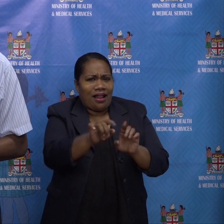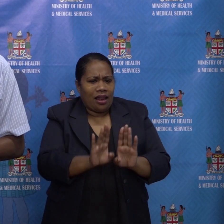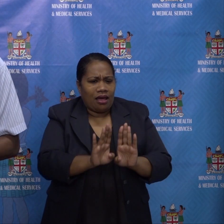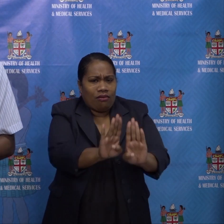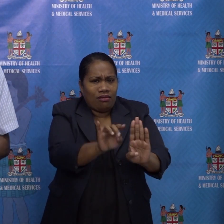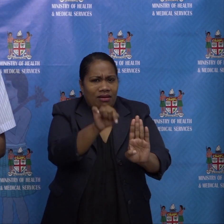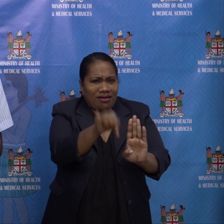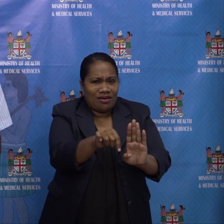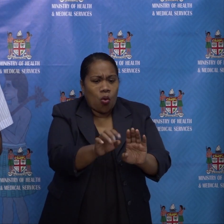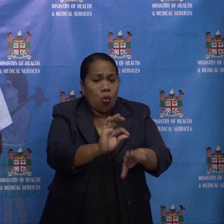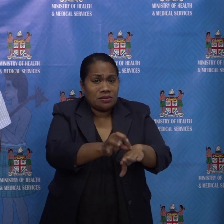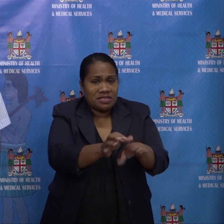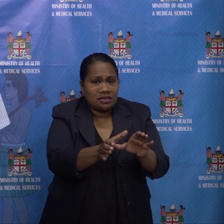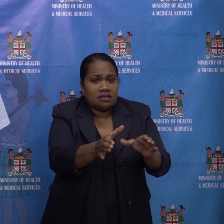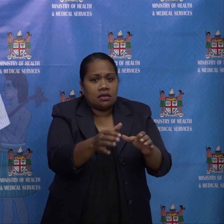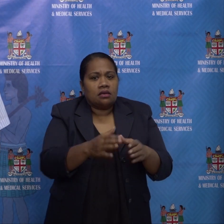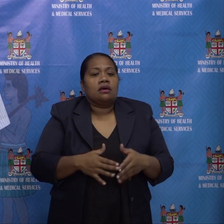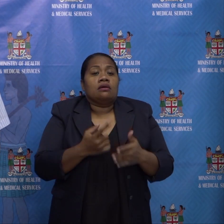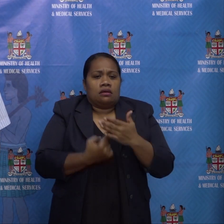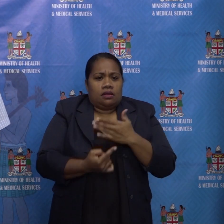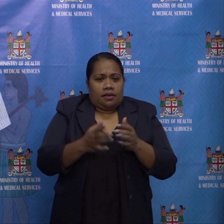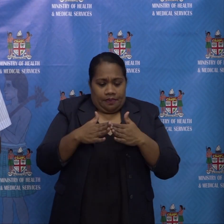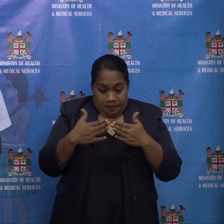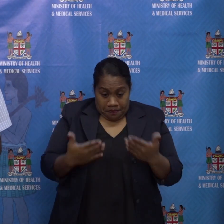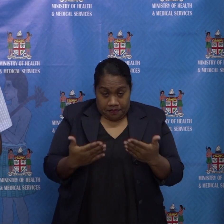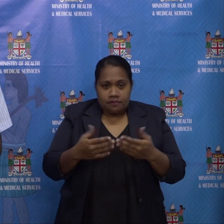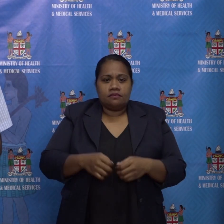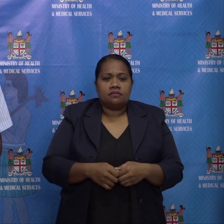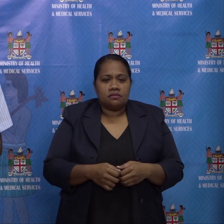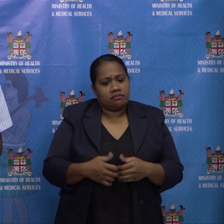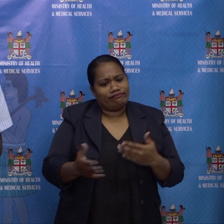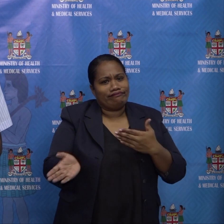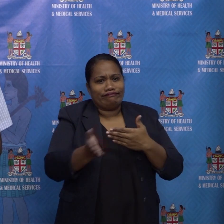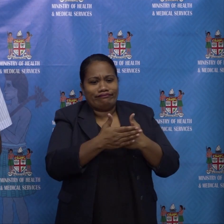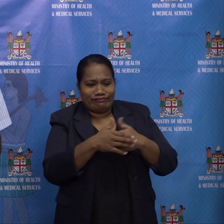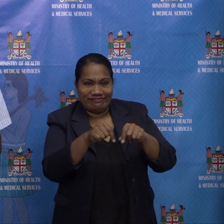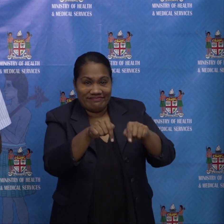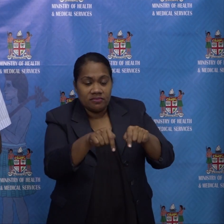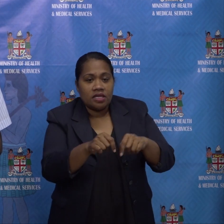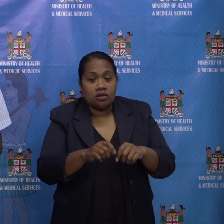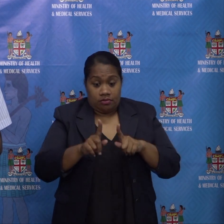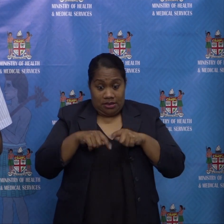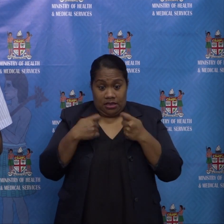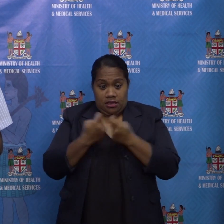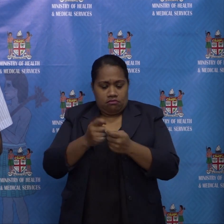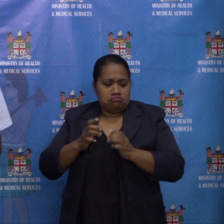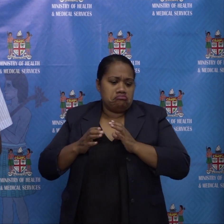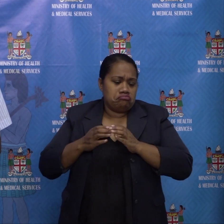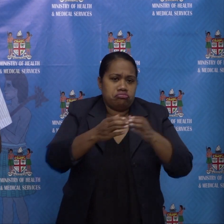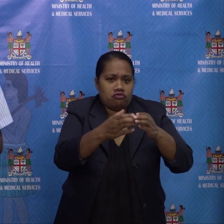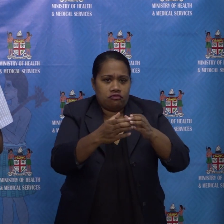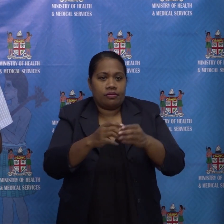and are now activated. The FEMAT team have also been activated, and they'll be